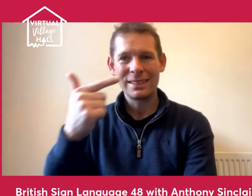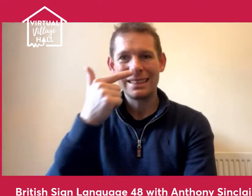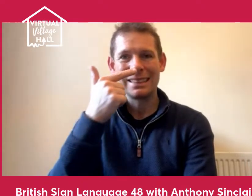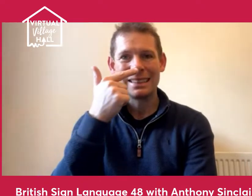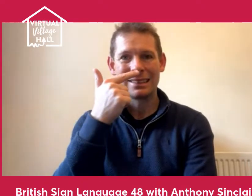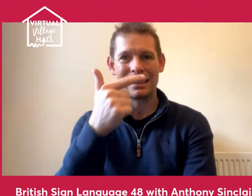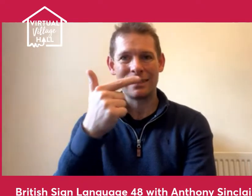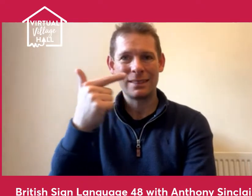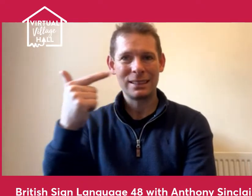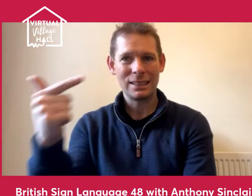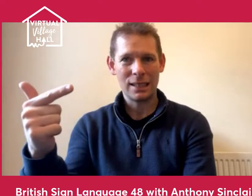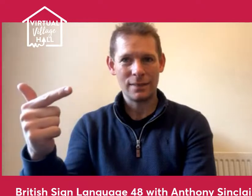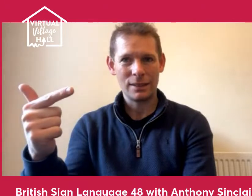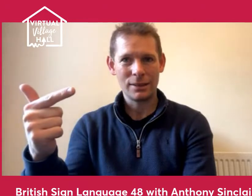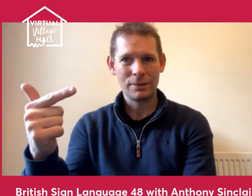And 77.